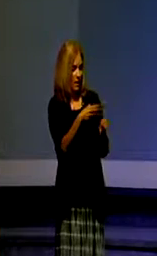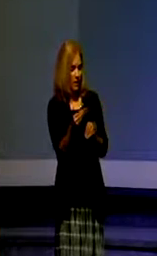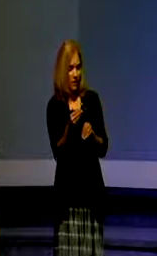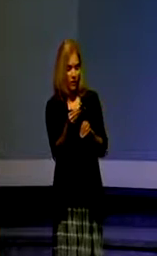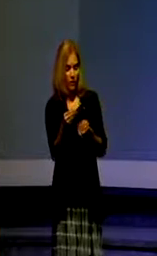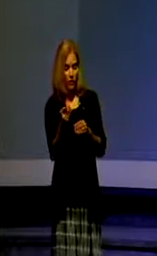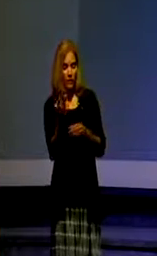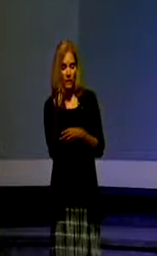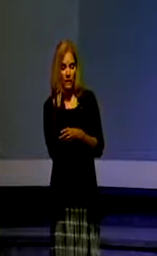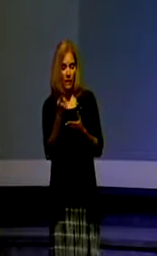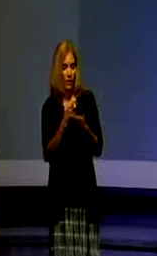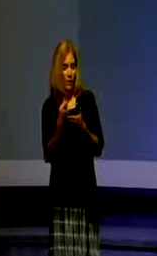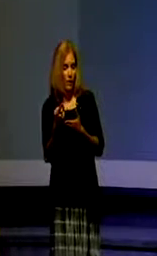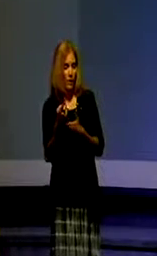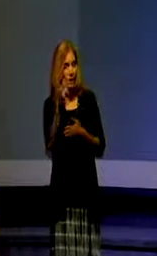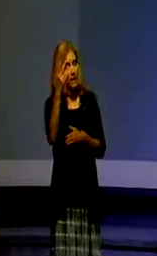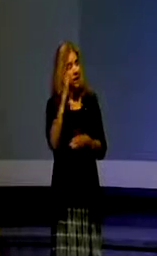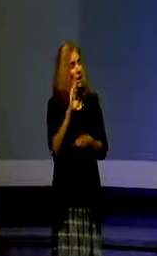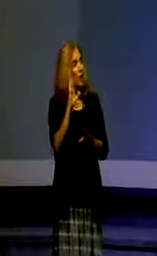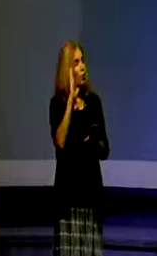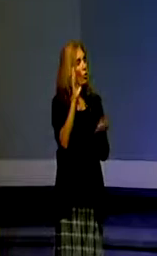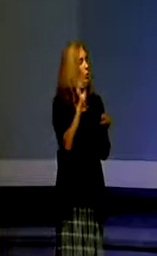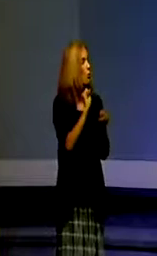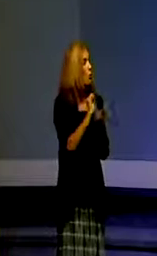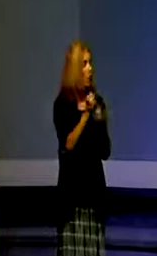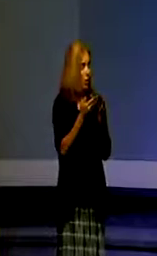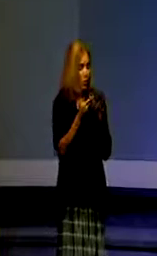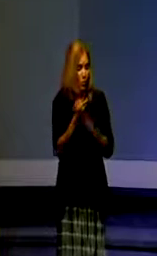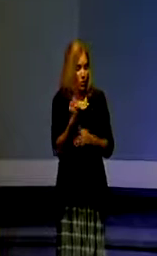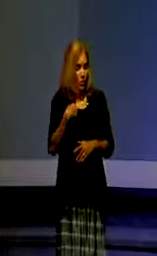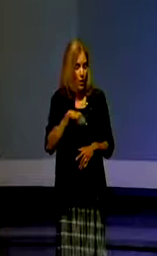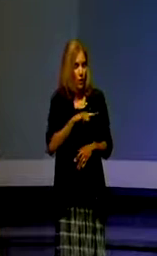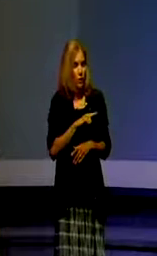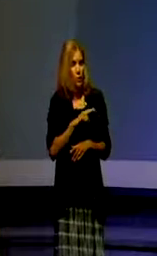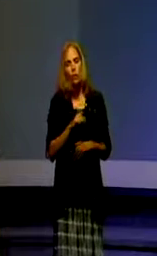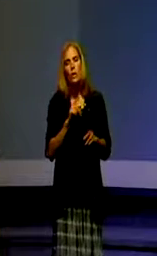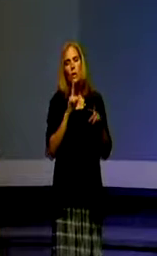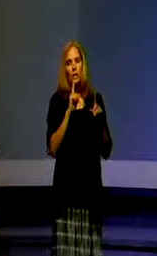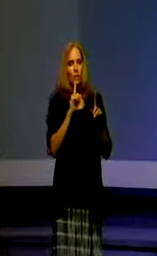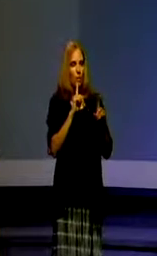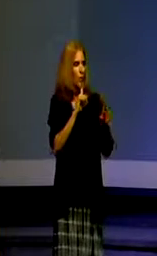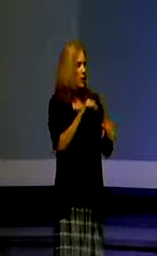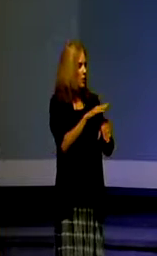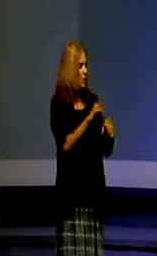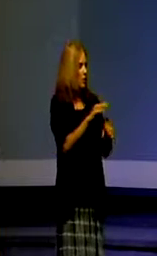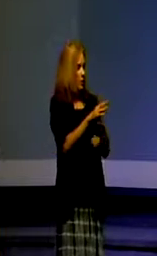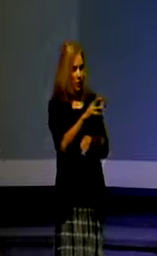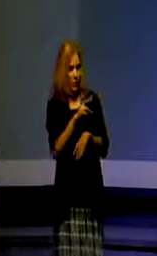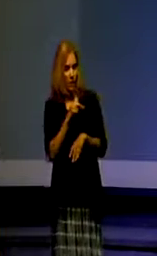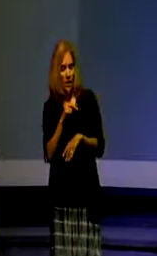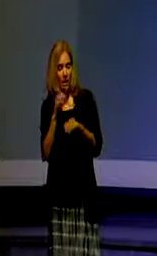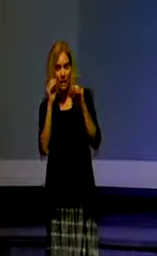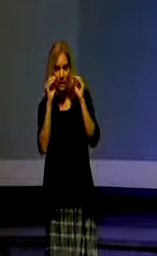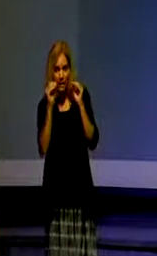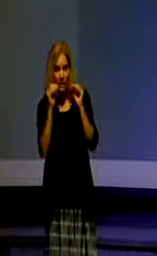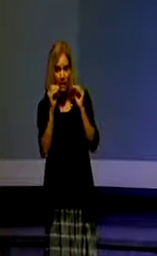for 7 weeks. God is going to work through us. We'll answer the call, come back to teach us.